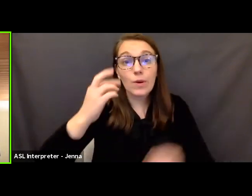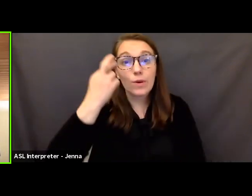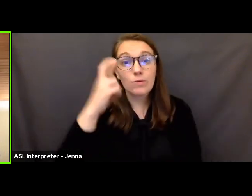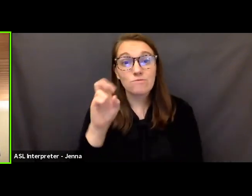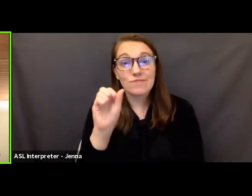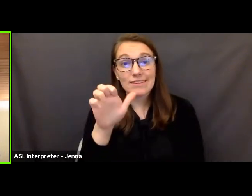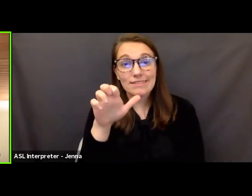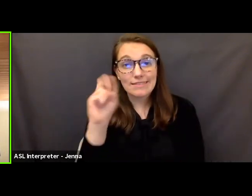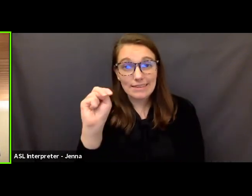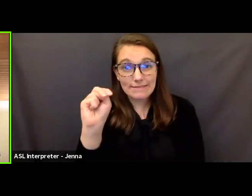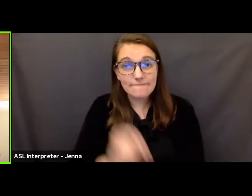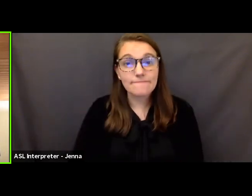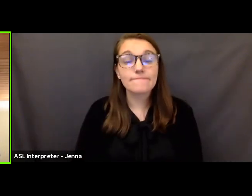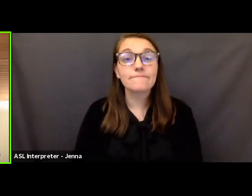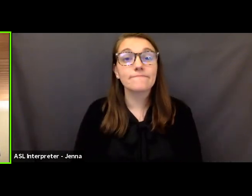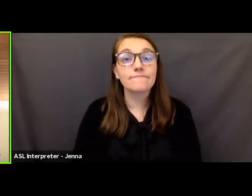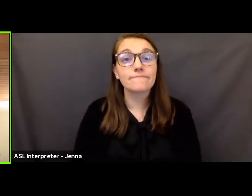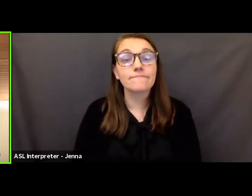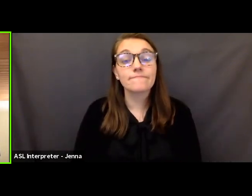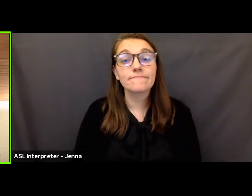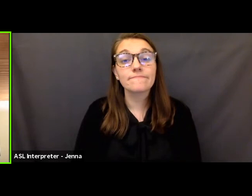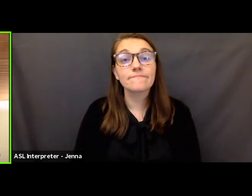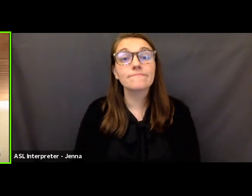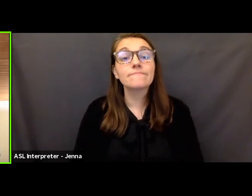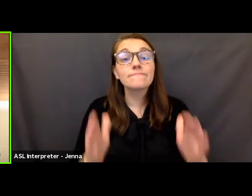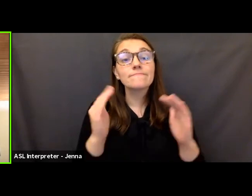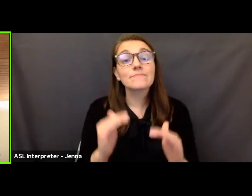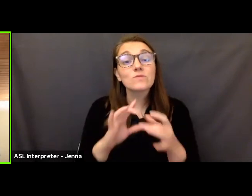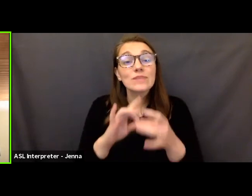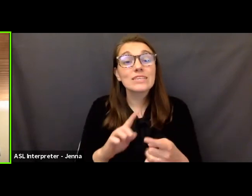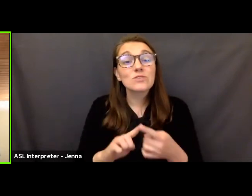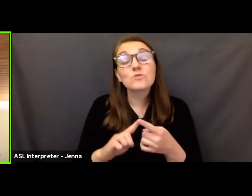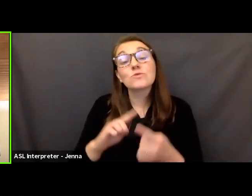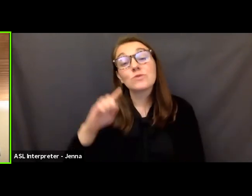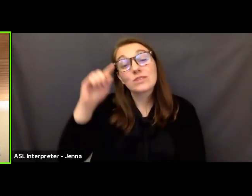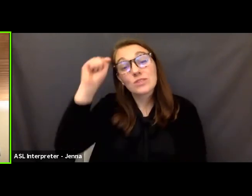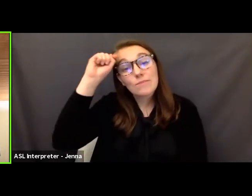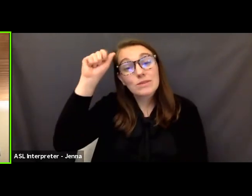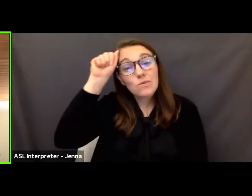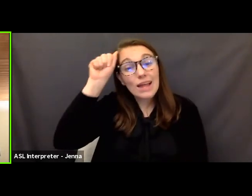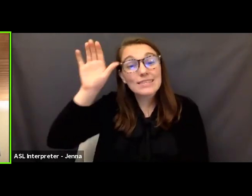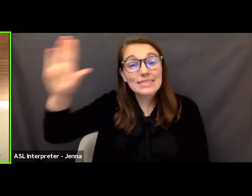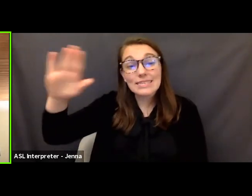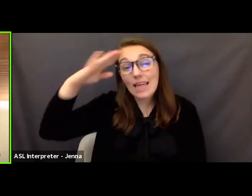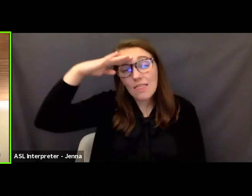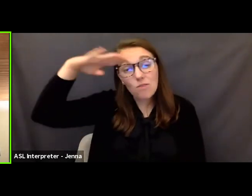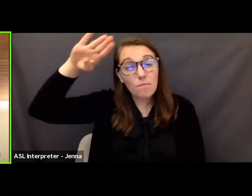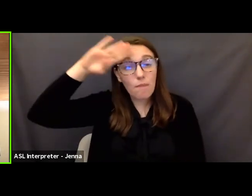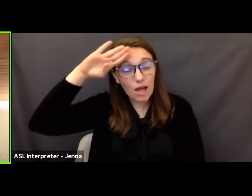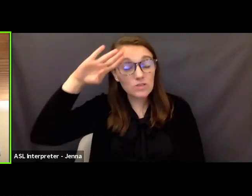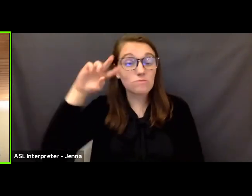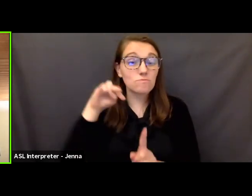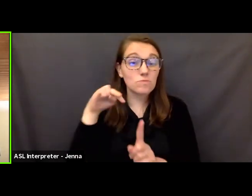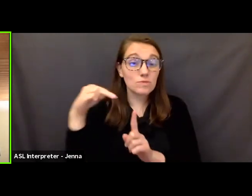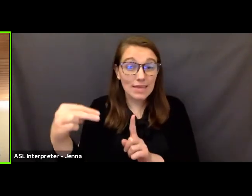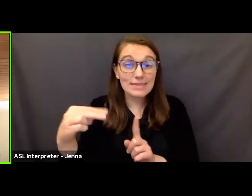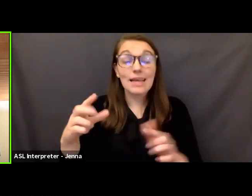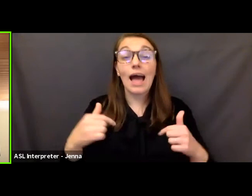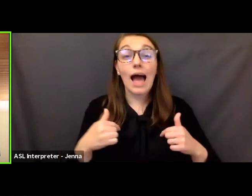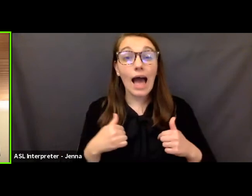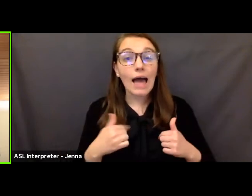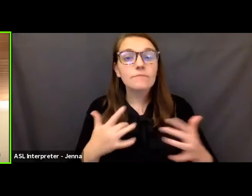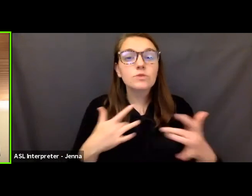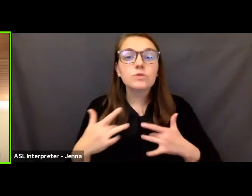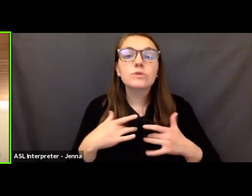Aquinas' anthropological outlook, the 16th century questions and debates that interest me here concern the